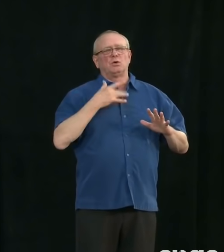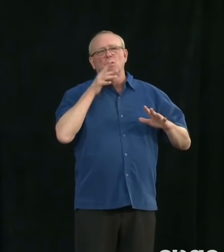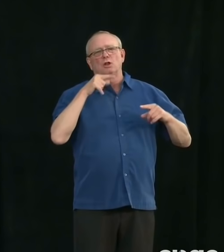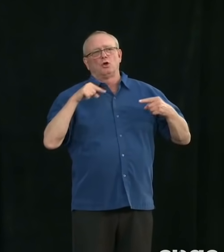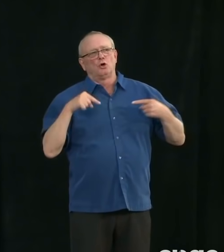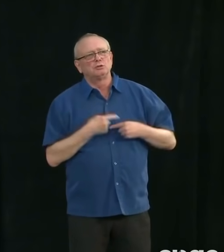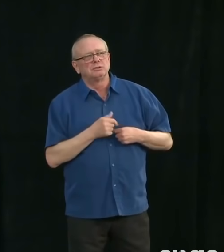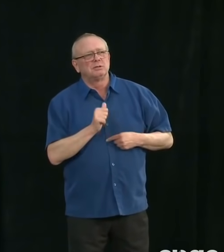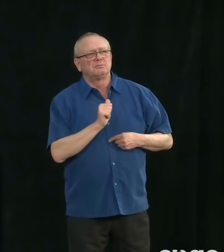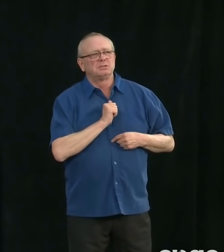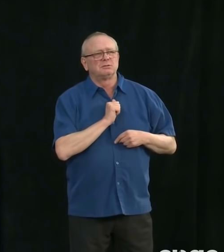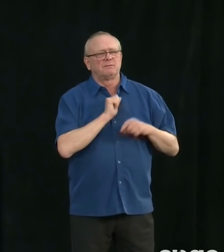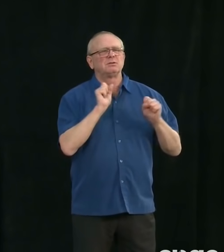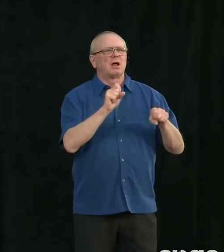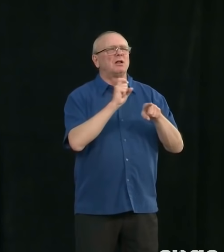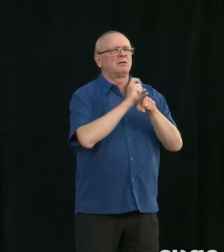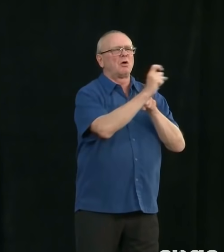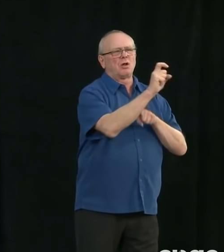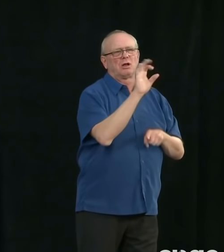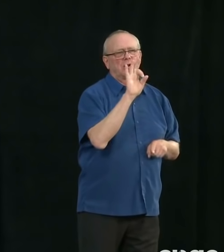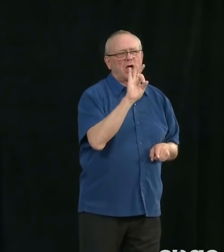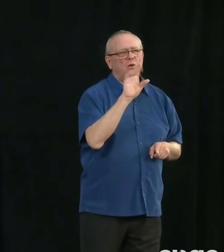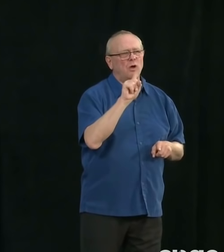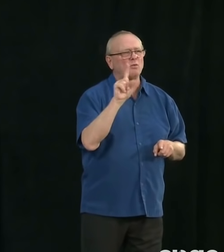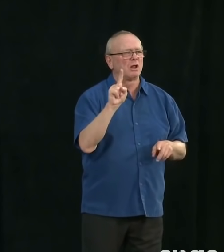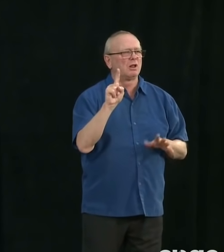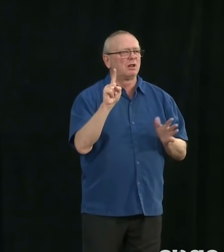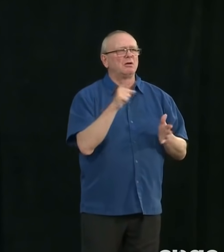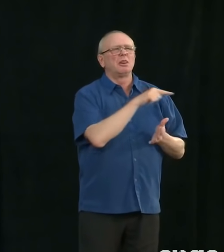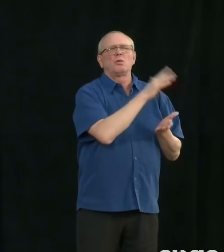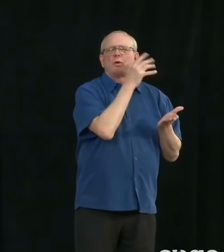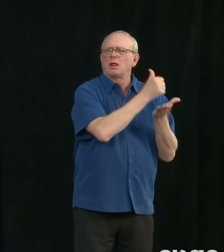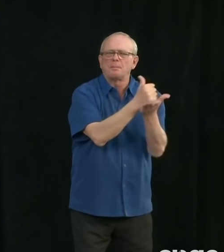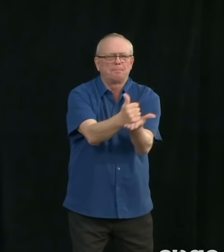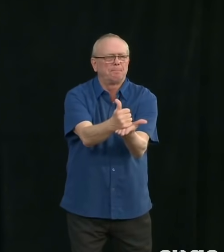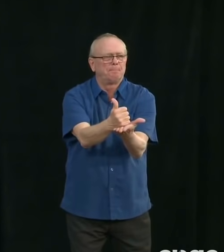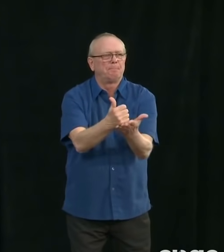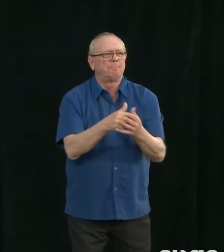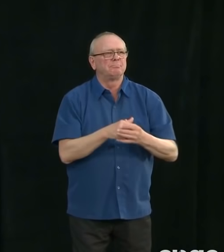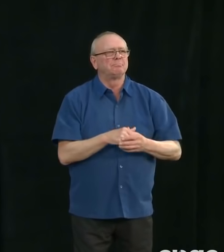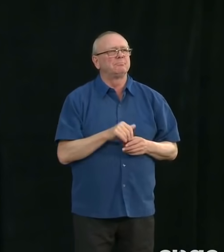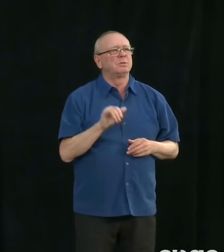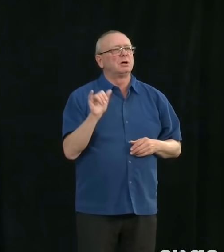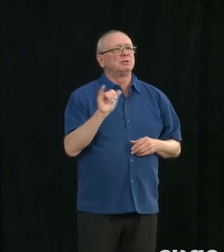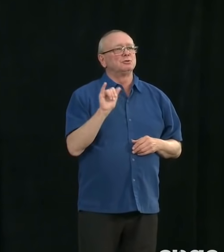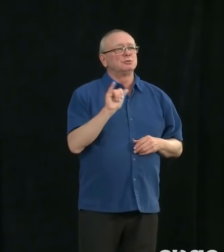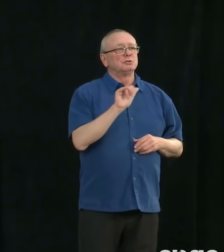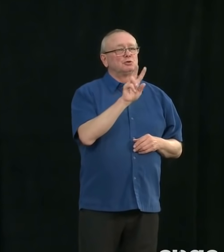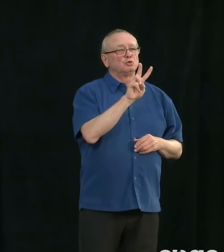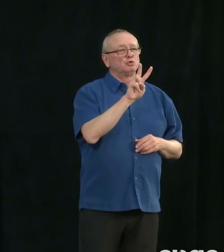the capacity of the Community and Social Services 211 helpline and the Kids Help